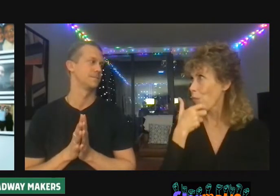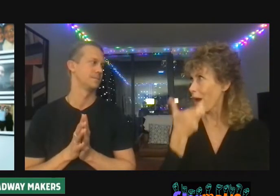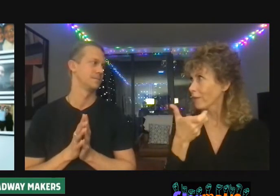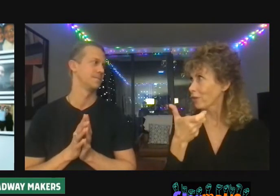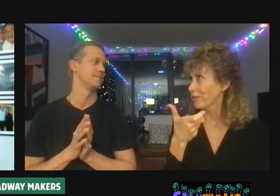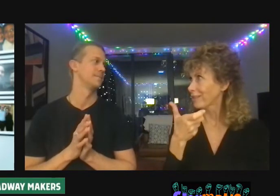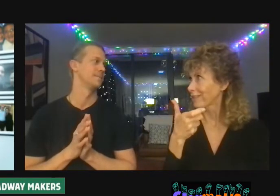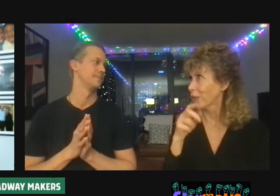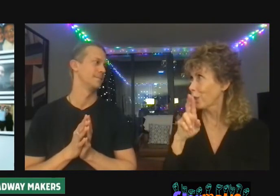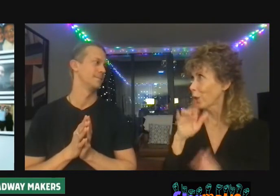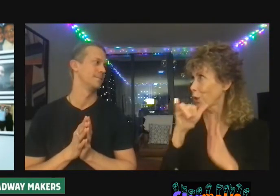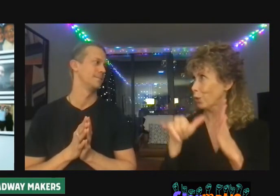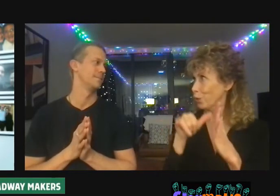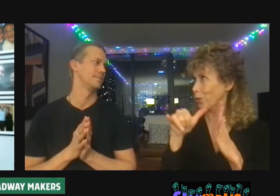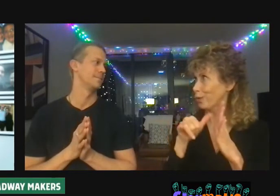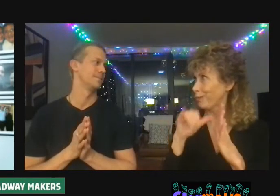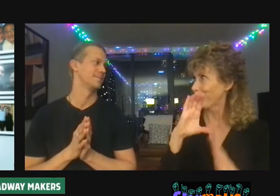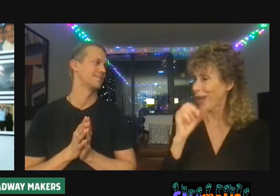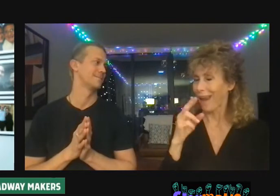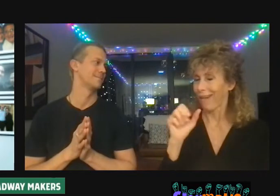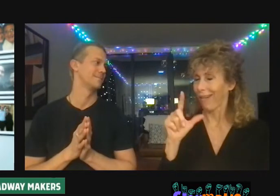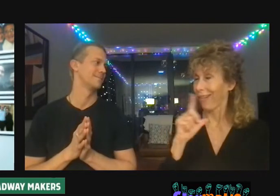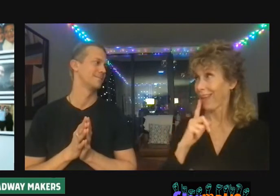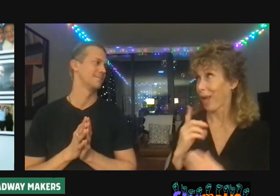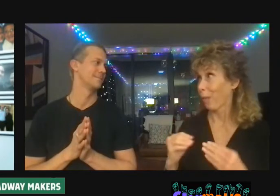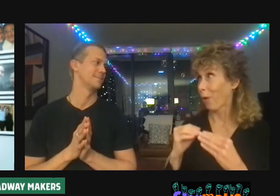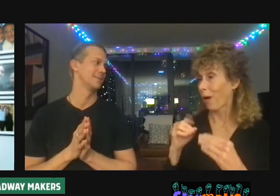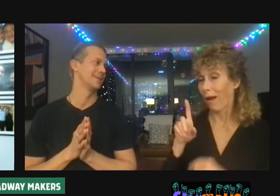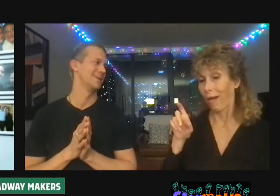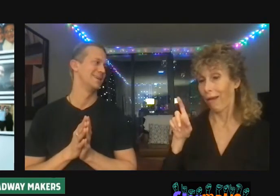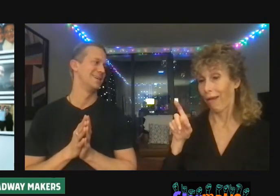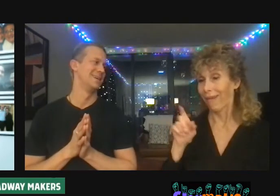to know if there's any plans for more.